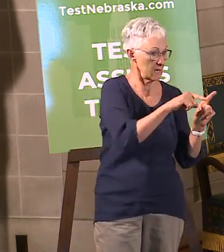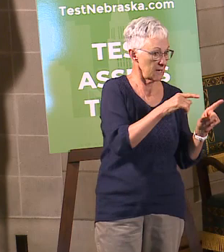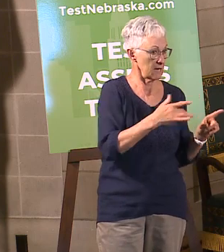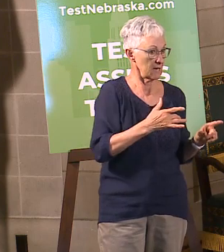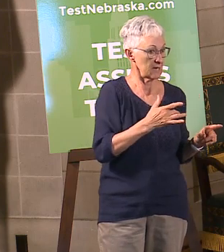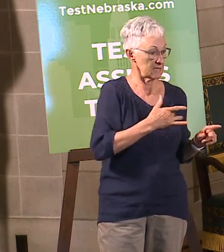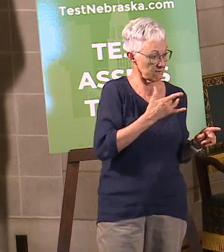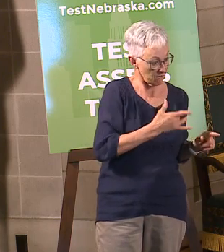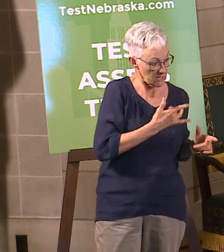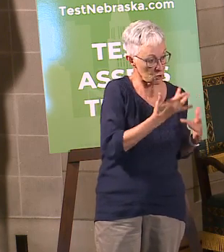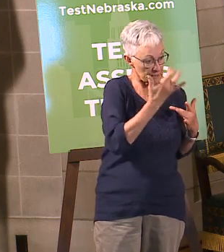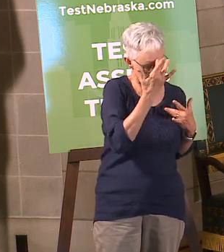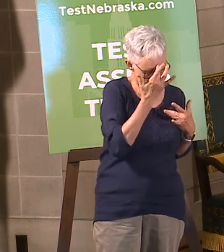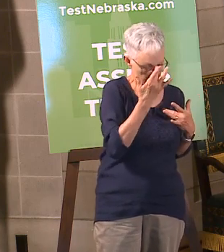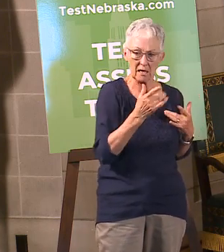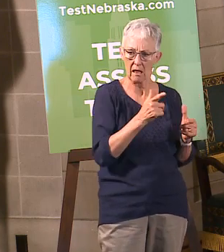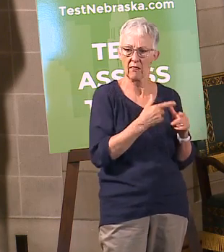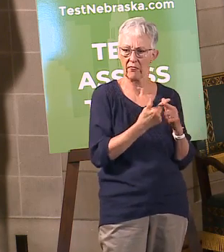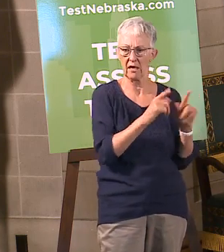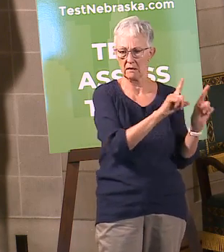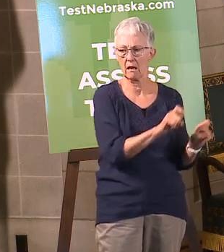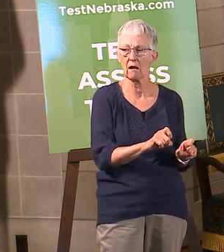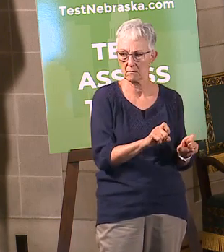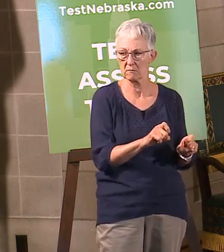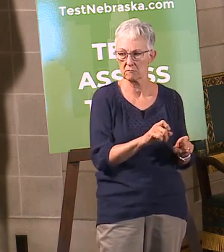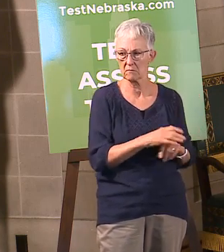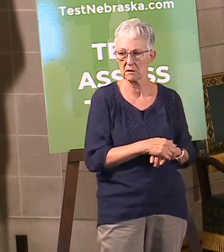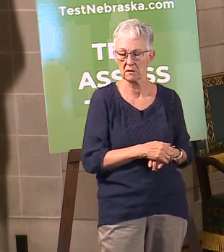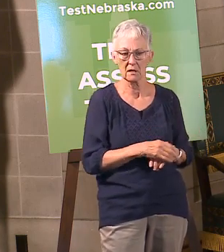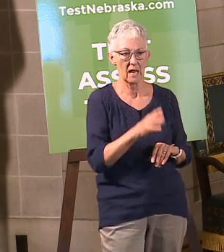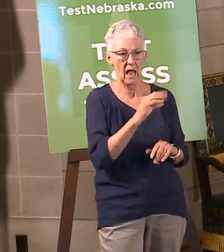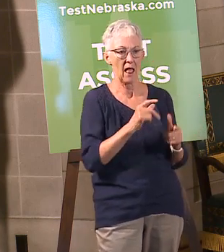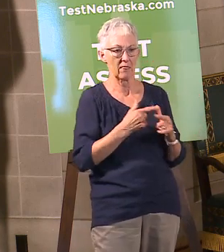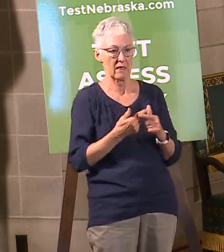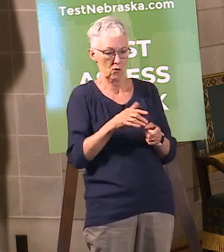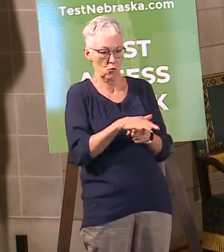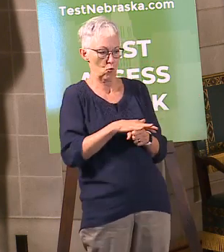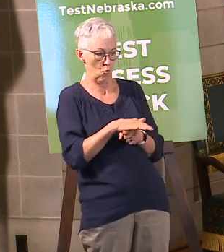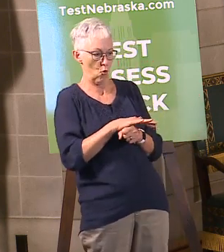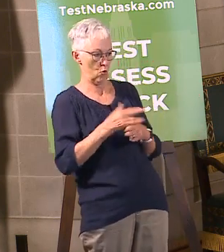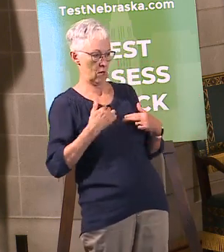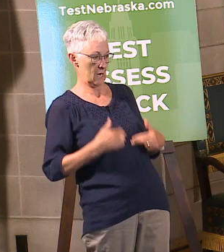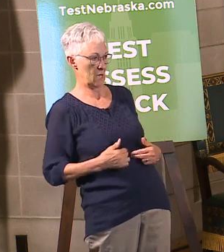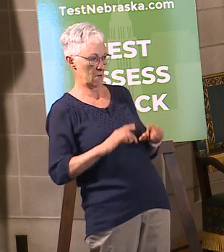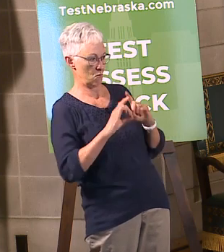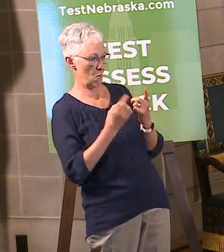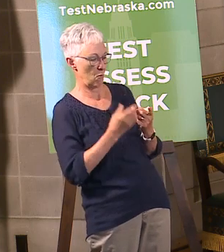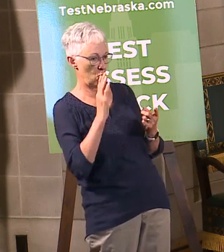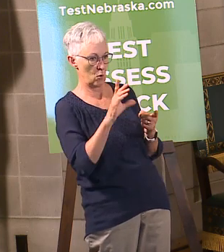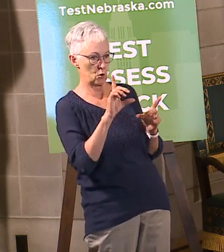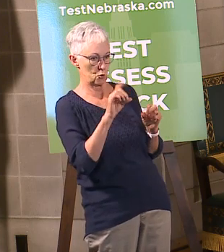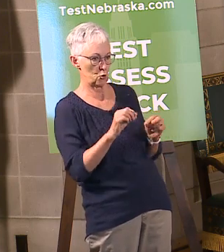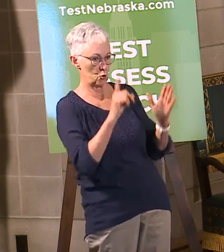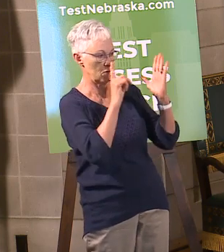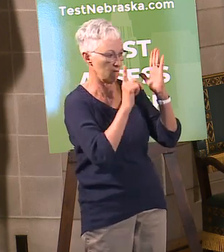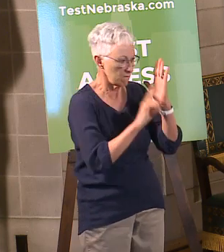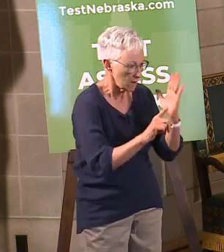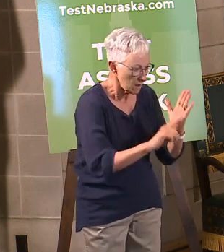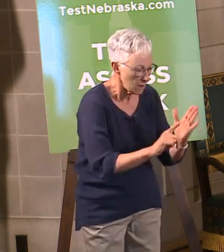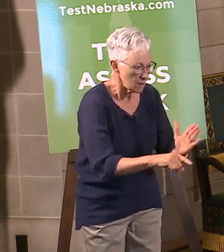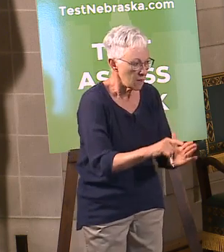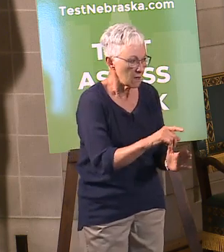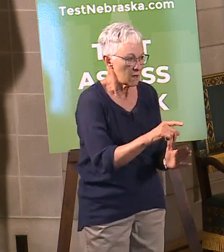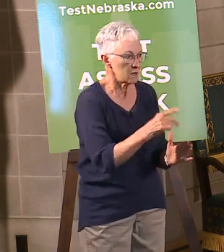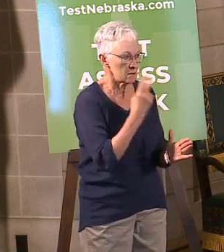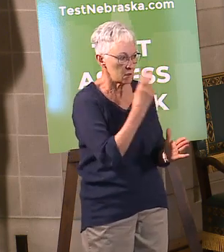then, as Becky mentioned, and the governor always mentions, then we have the local public health departments do their contact investigations to see who might have been high risk for